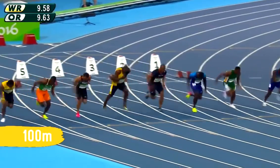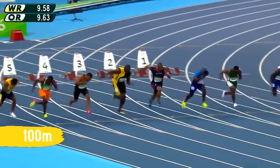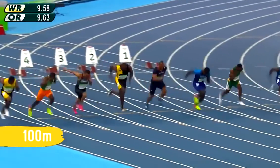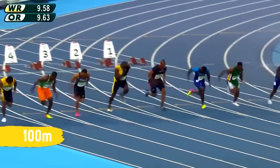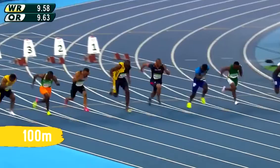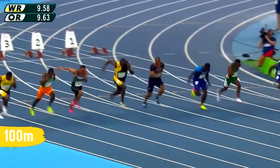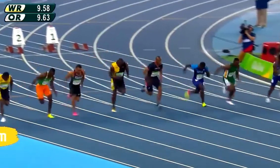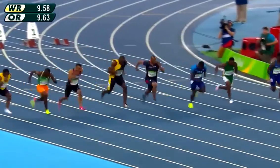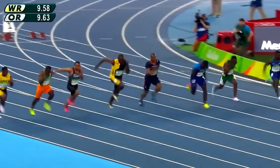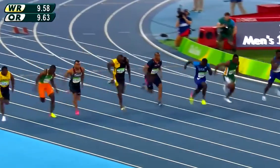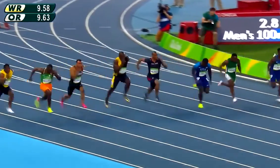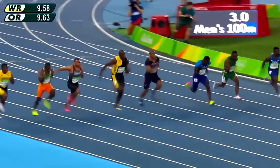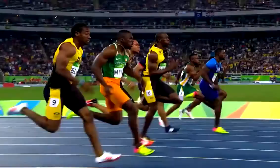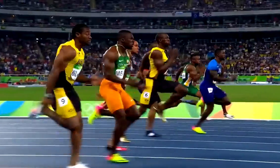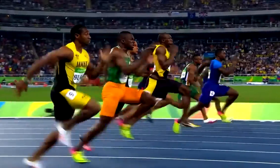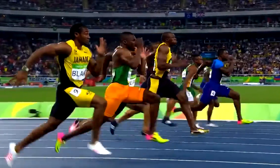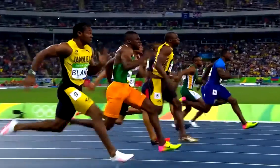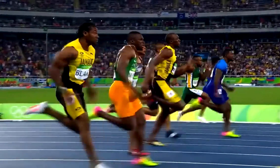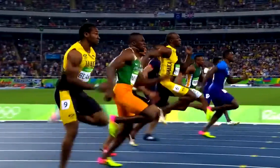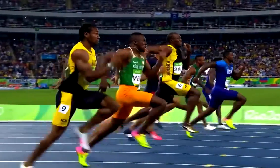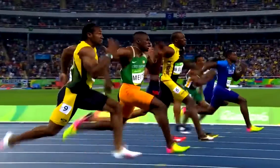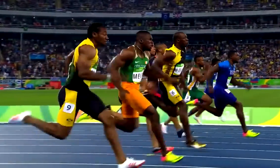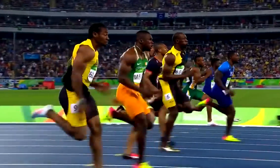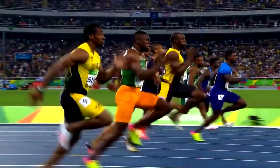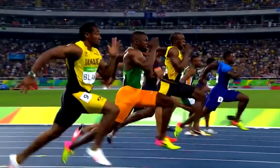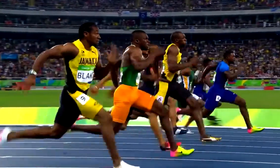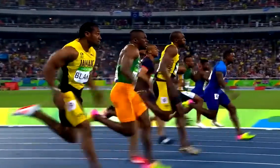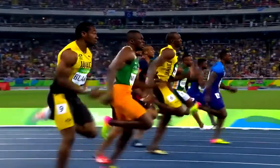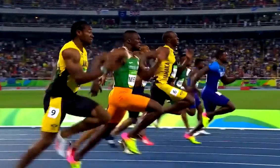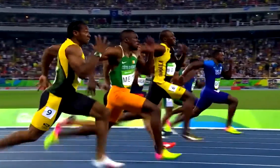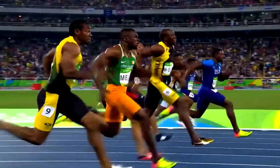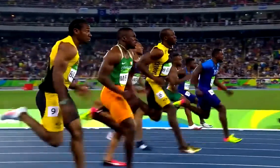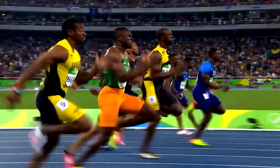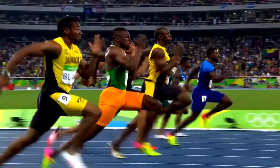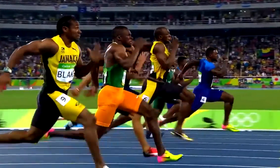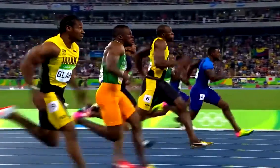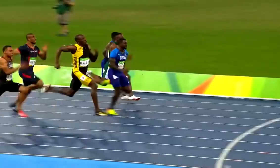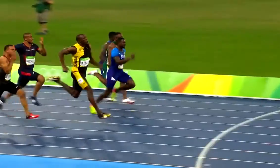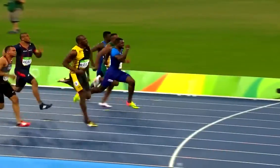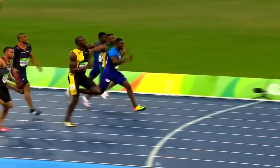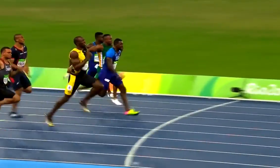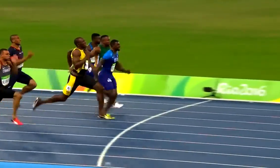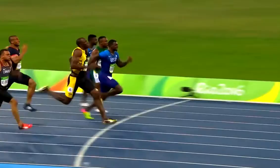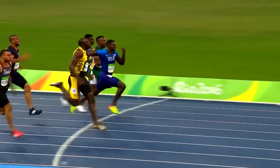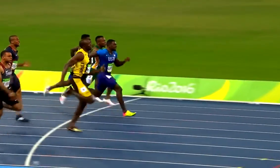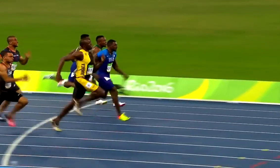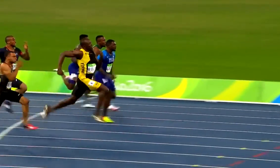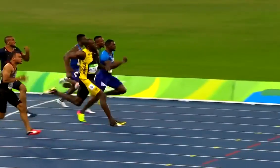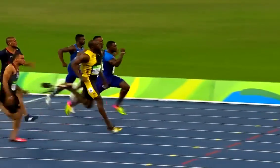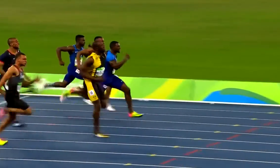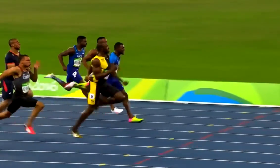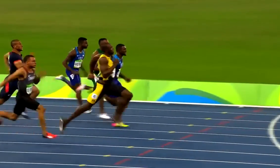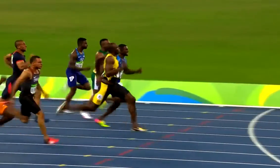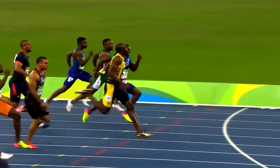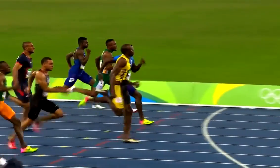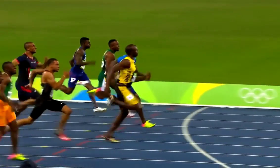Got a good enough start. Bolt was a bit slow to begin. He's got some work to do. Gatlin's in front. Bolt stretching out now. He's coming after